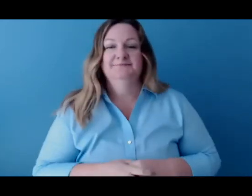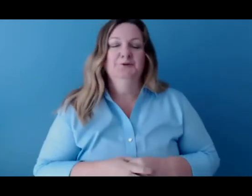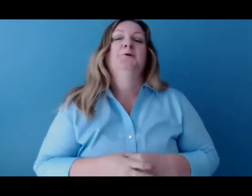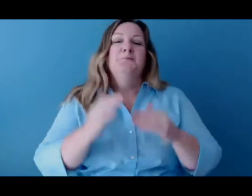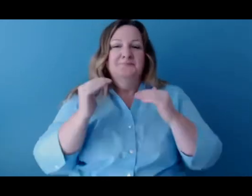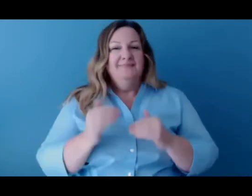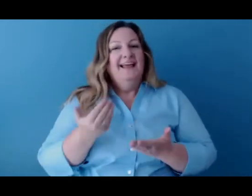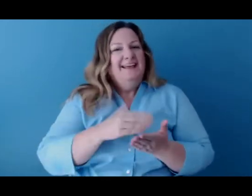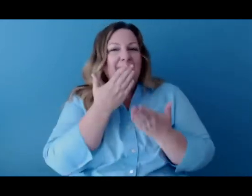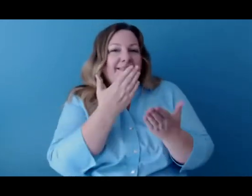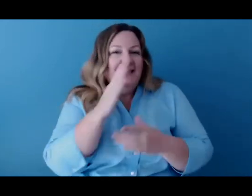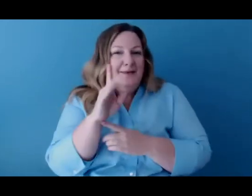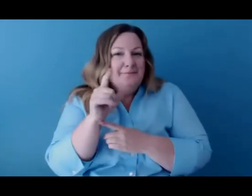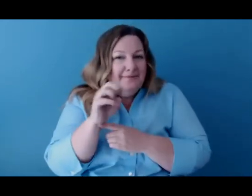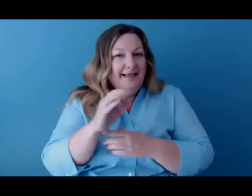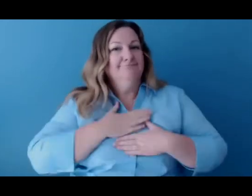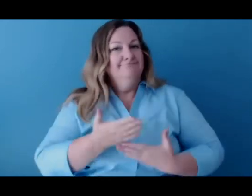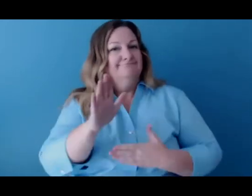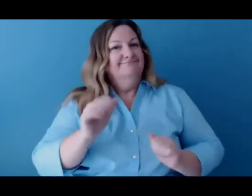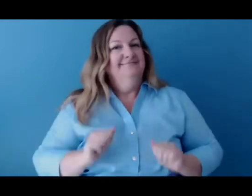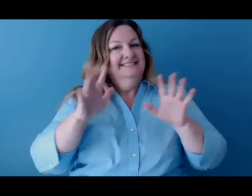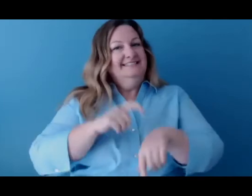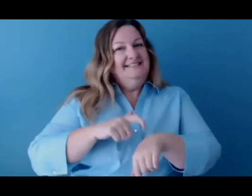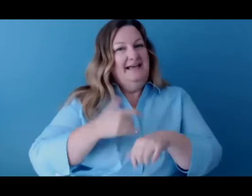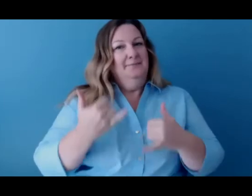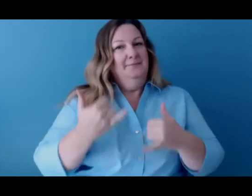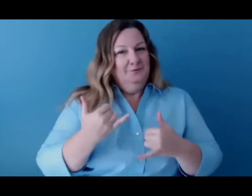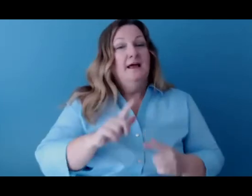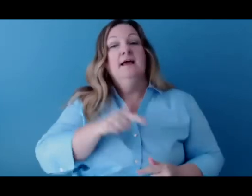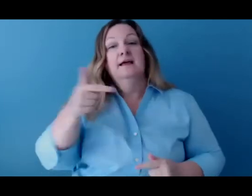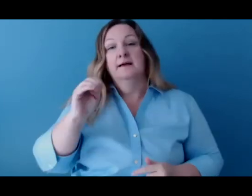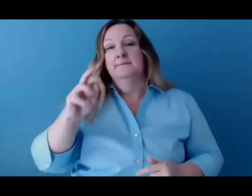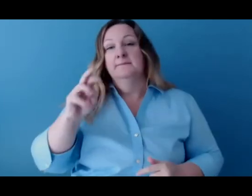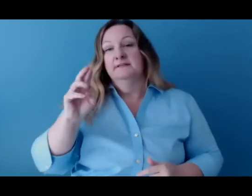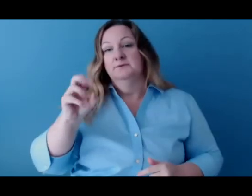I'm going to turn the time back over to Dr. Wappett to do introductions and get us going.